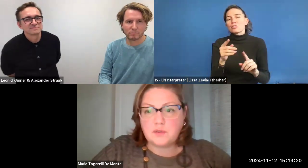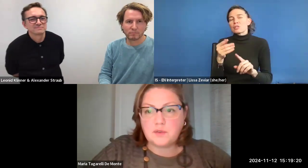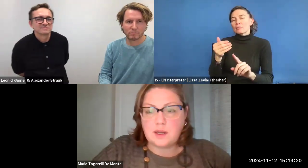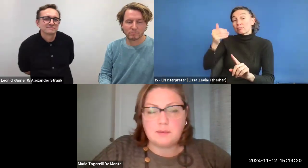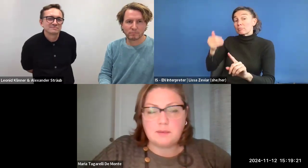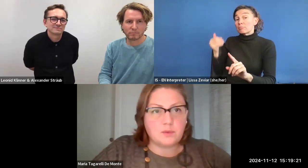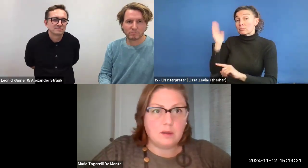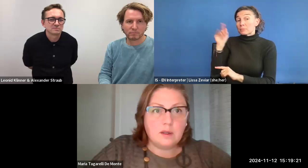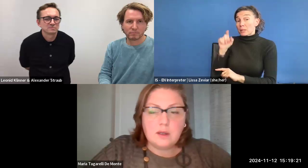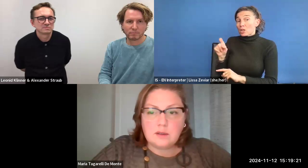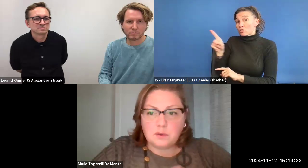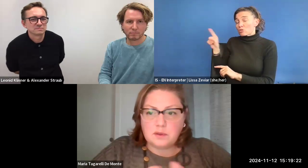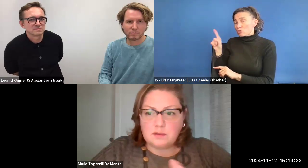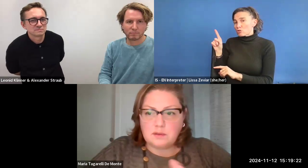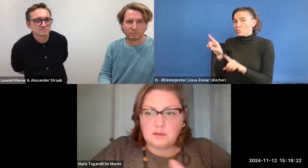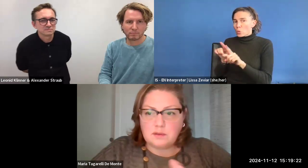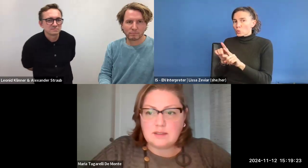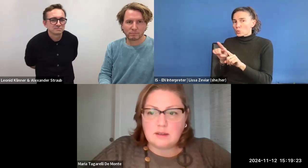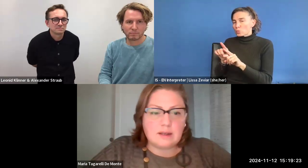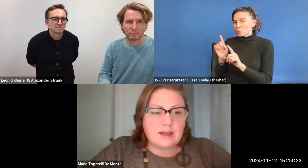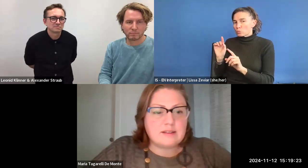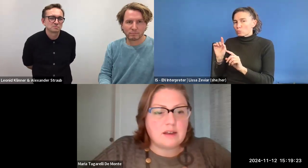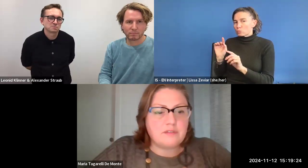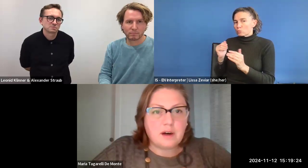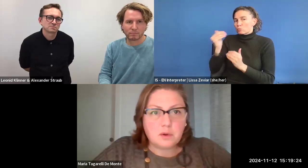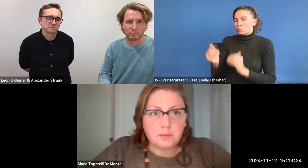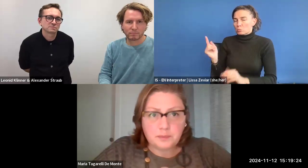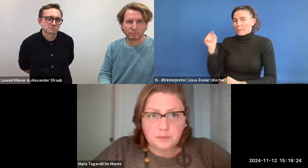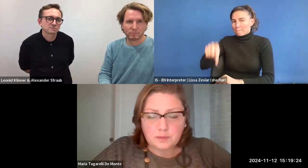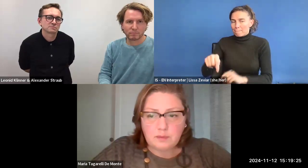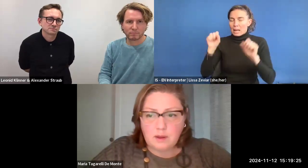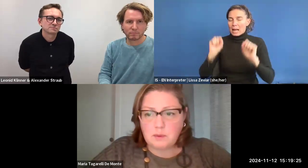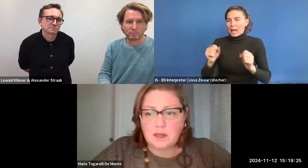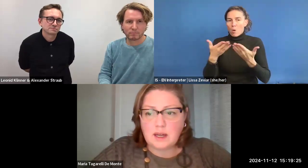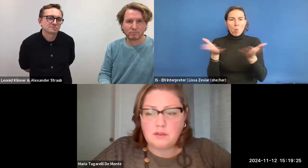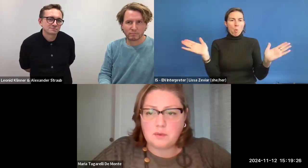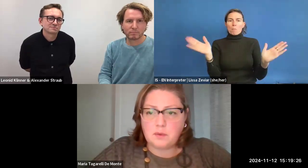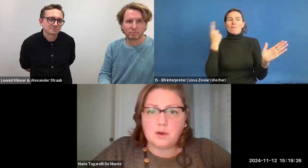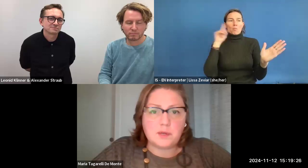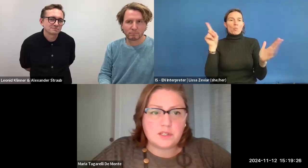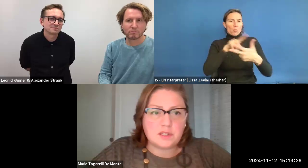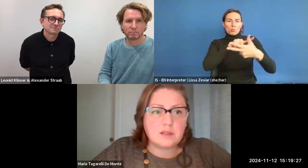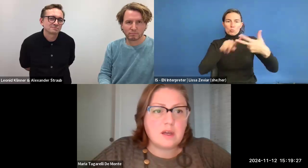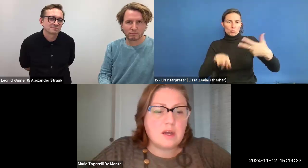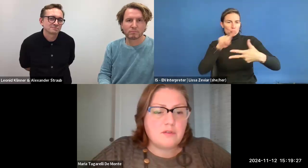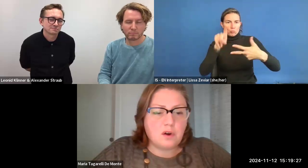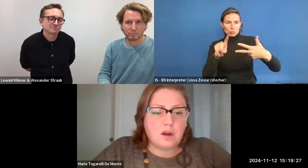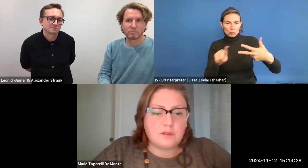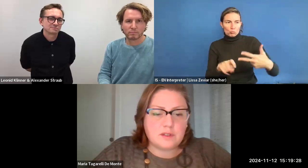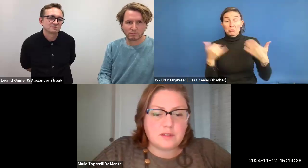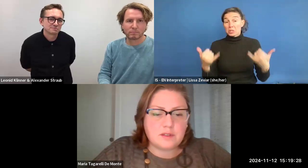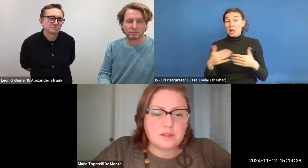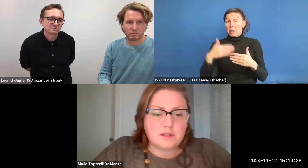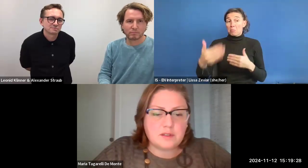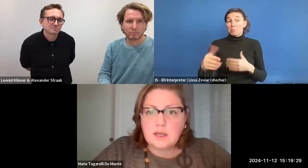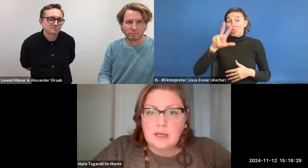are other questions for them as well. So this last half hour, we will allow for more questions for